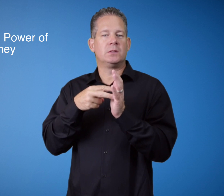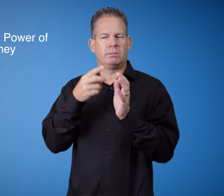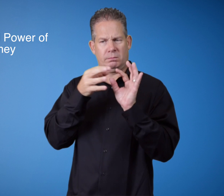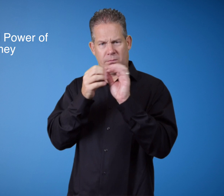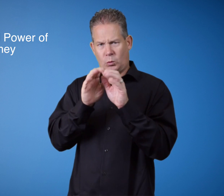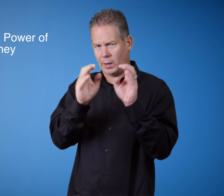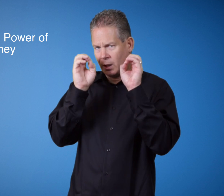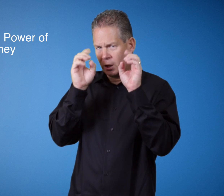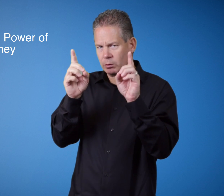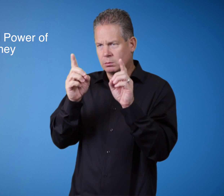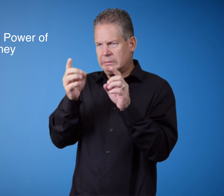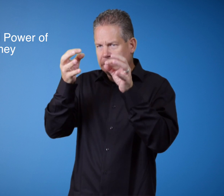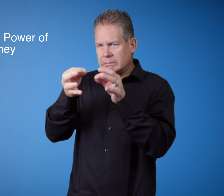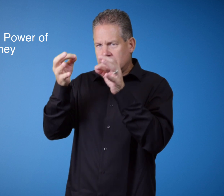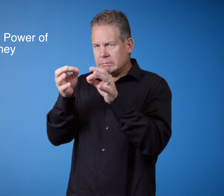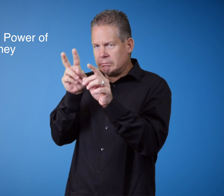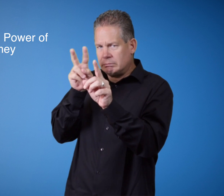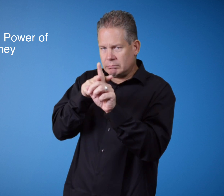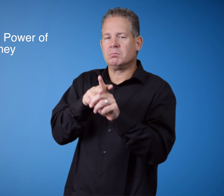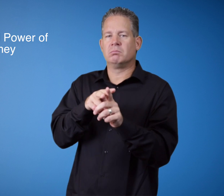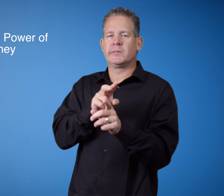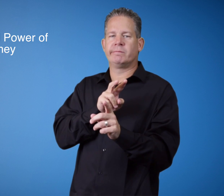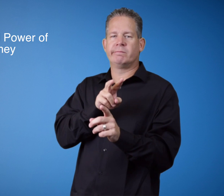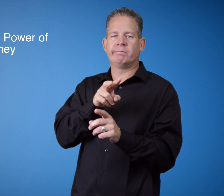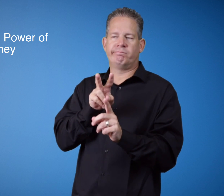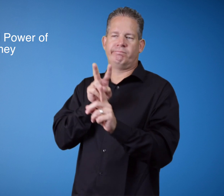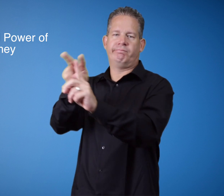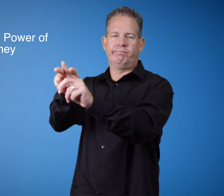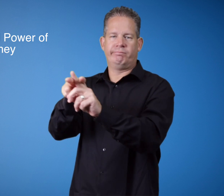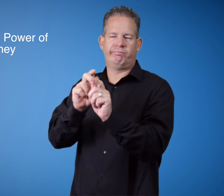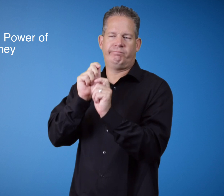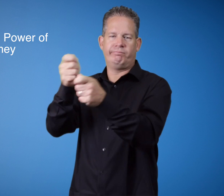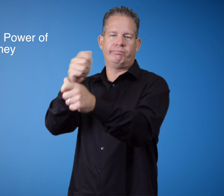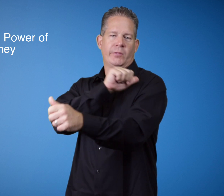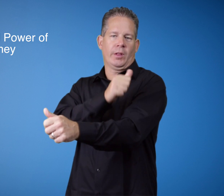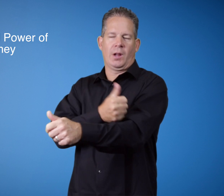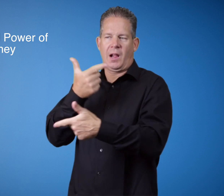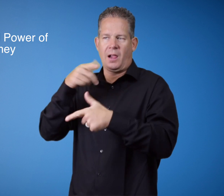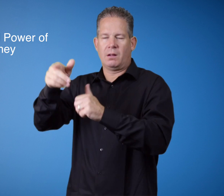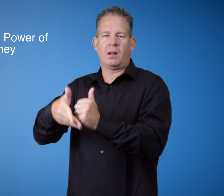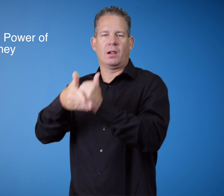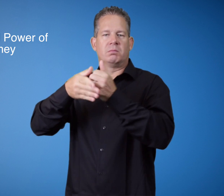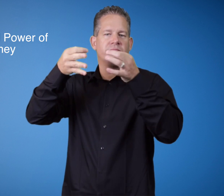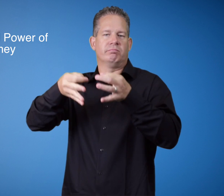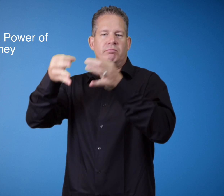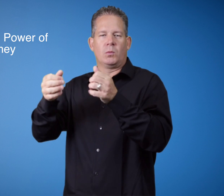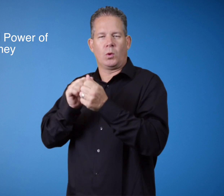This person is given the authority and has the designated role of helping you make educational decisions after you've